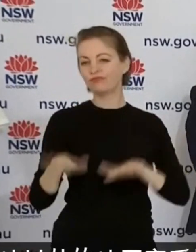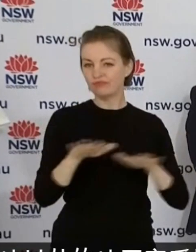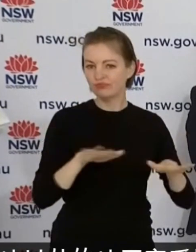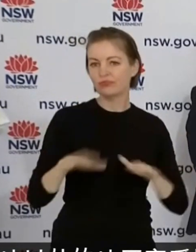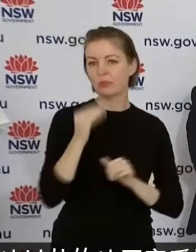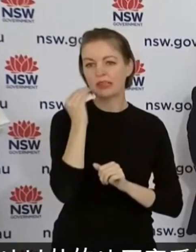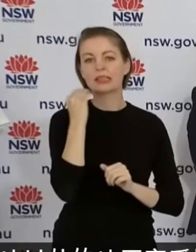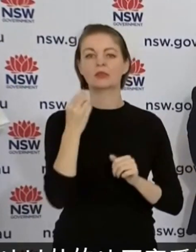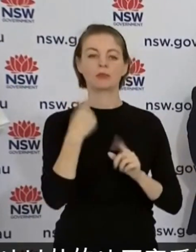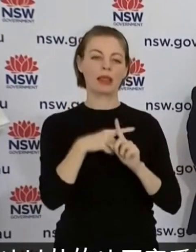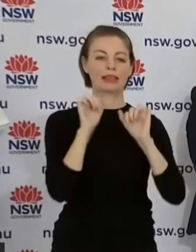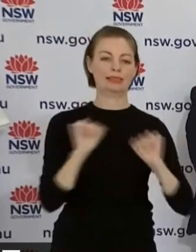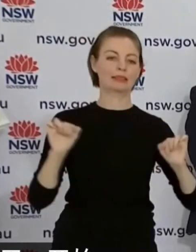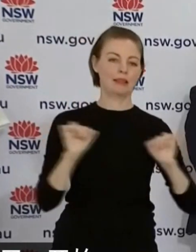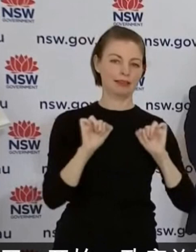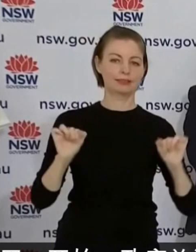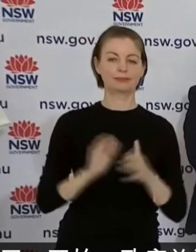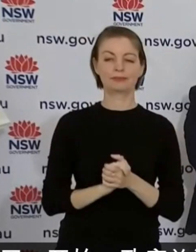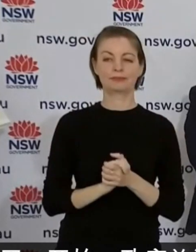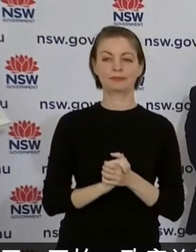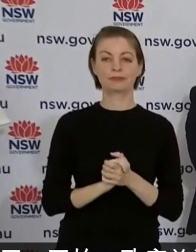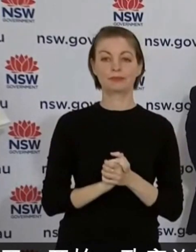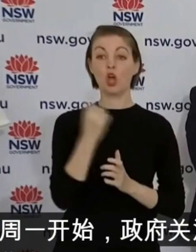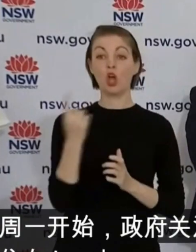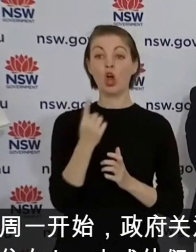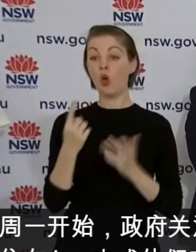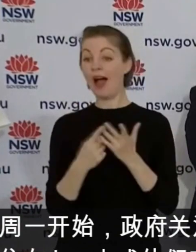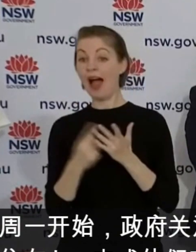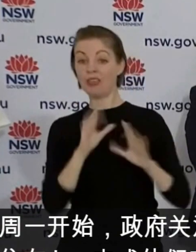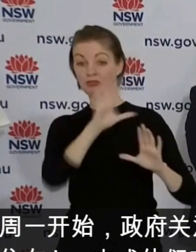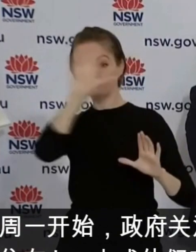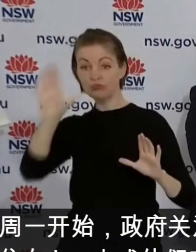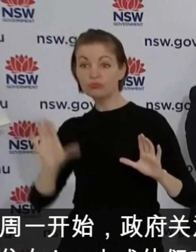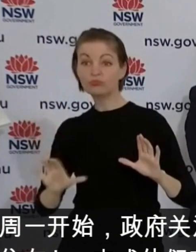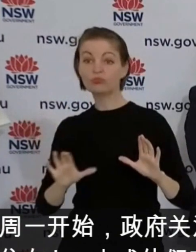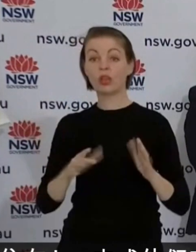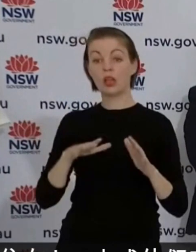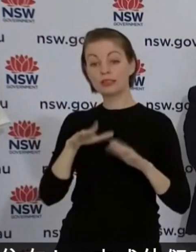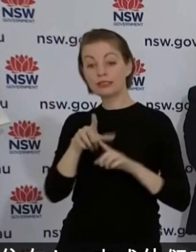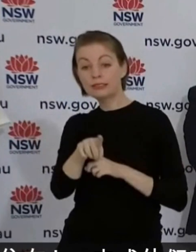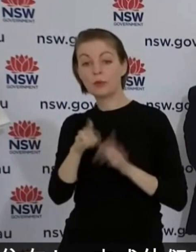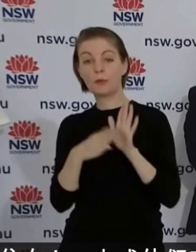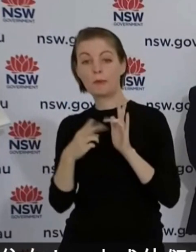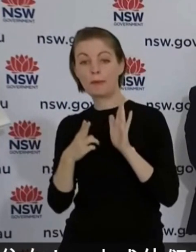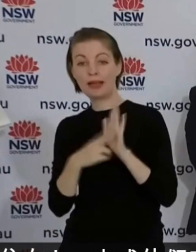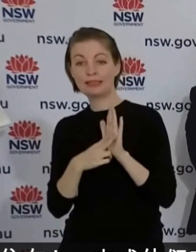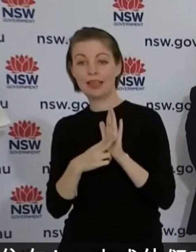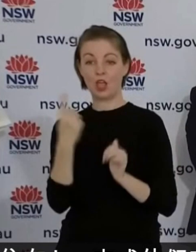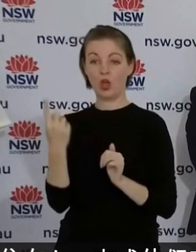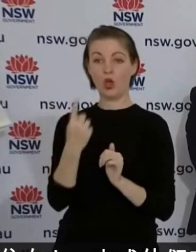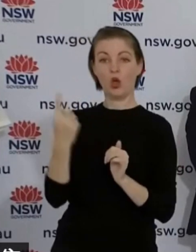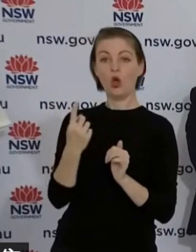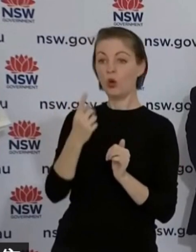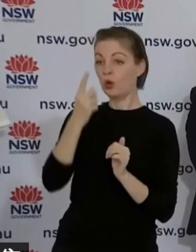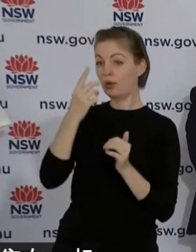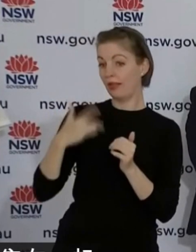local government areas of concern, as you know, from Monday you'll be able to have 5 vaccinated adults who live within the LGA or within 5